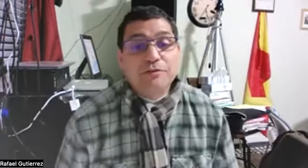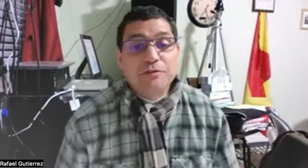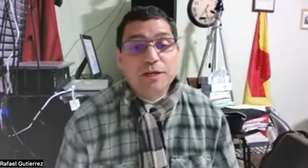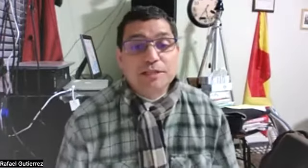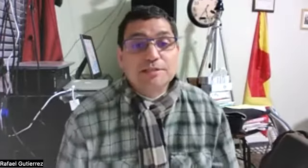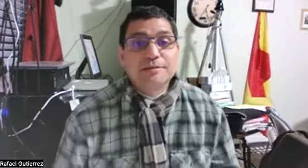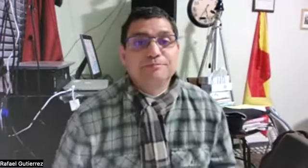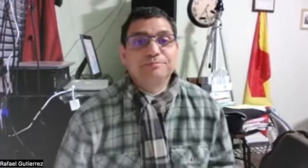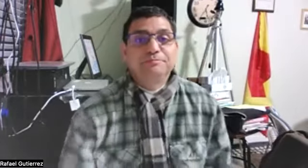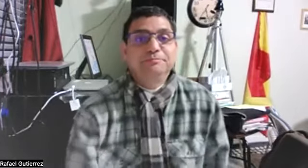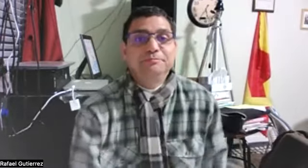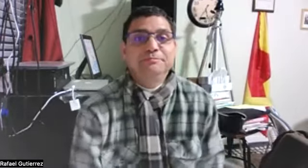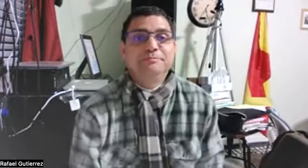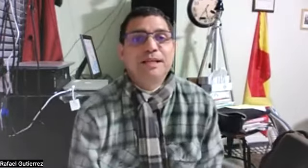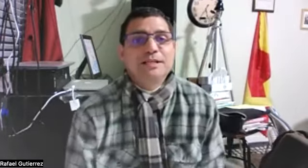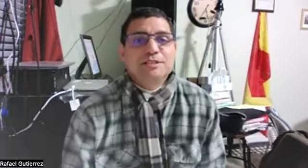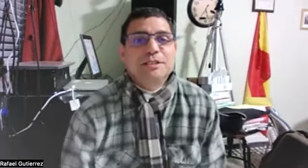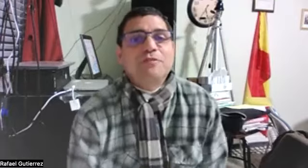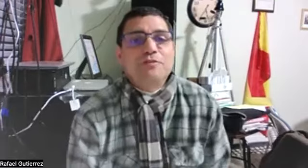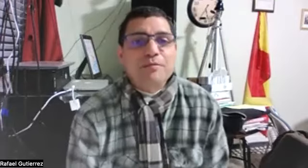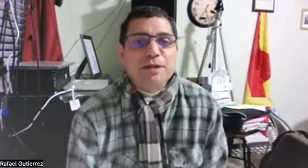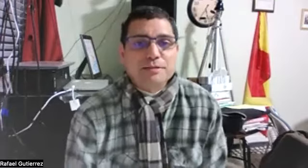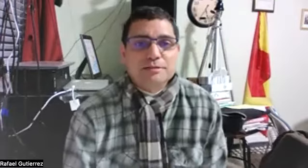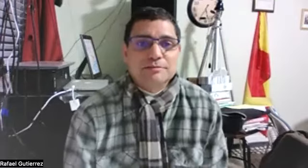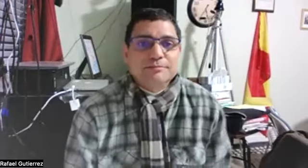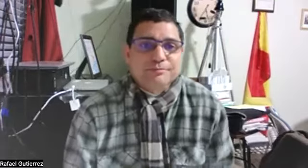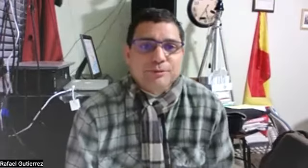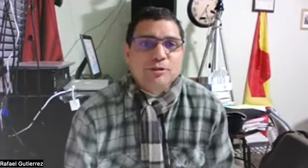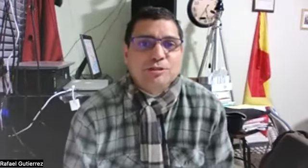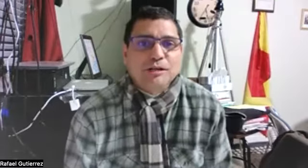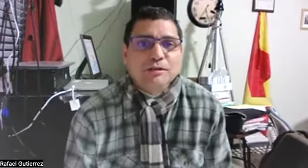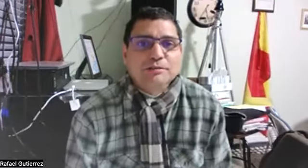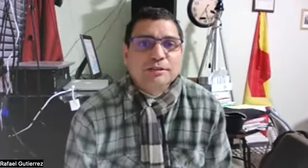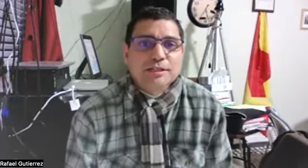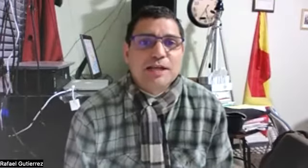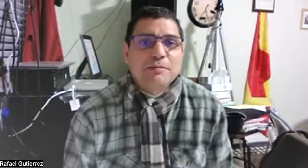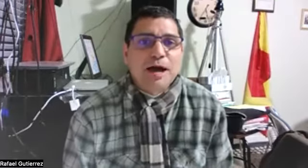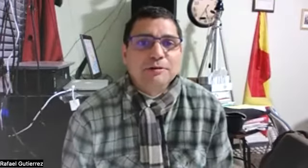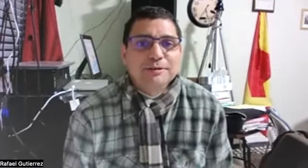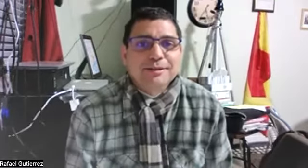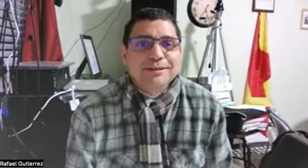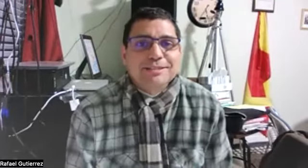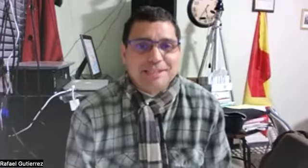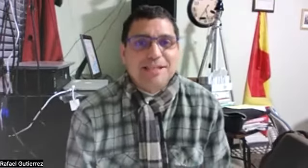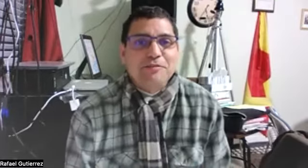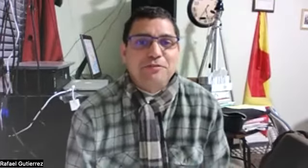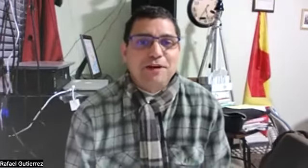few minutes? Sit down for 5 minutes to your son, his time out. Sit down for